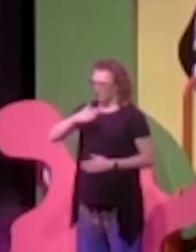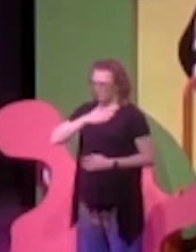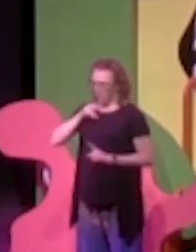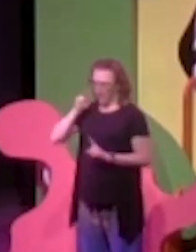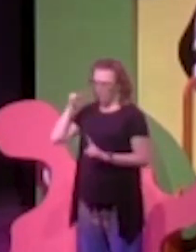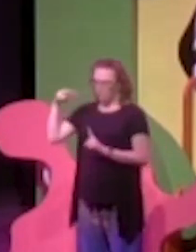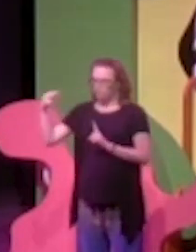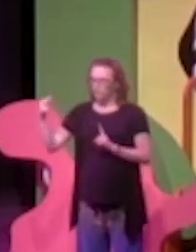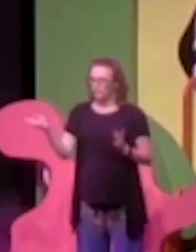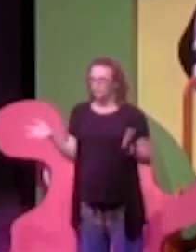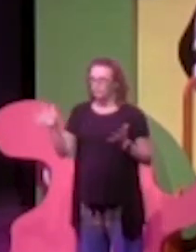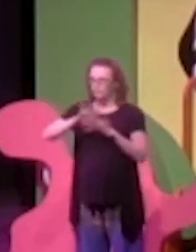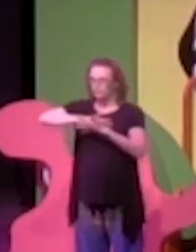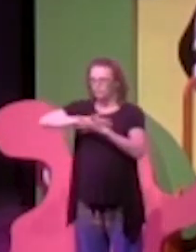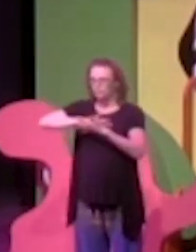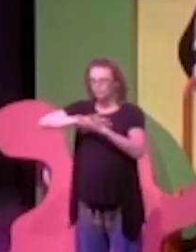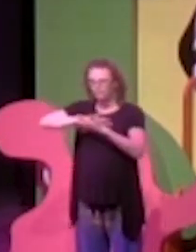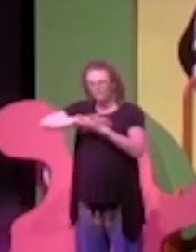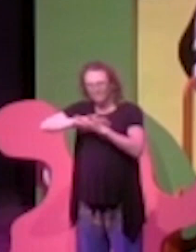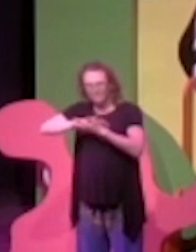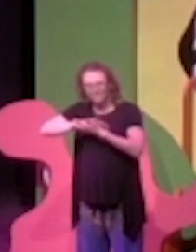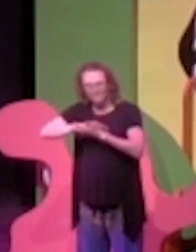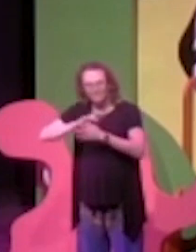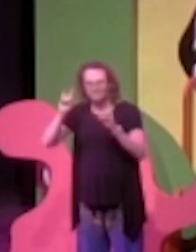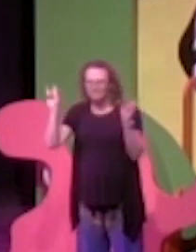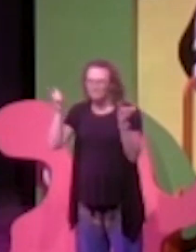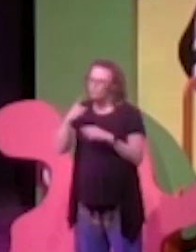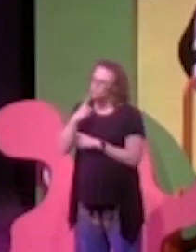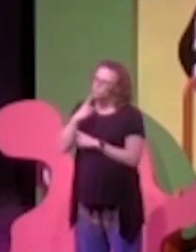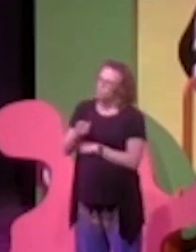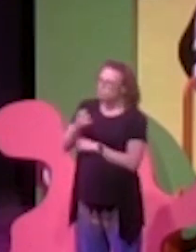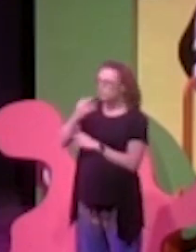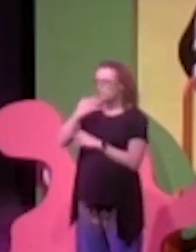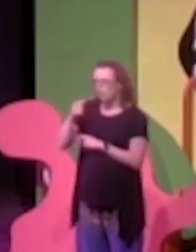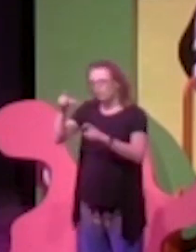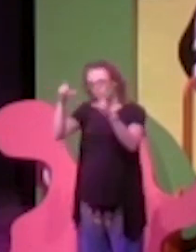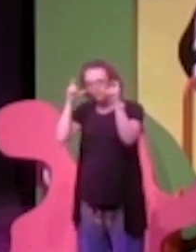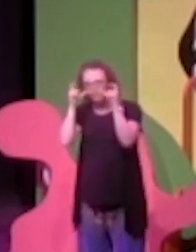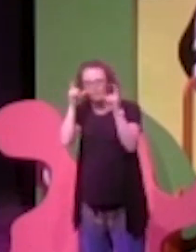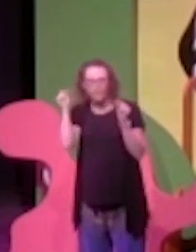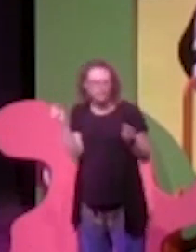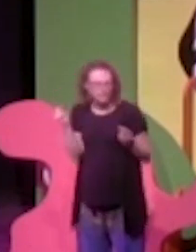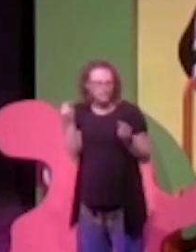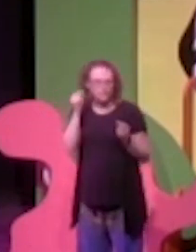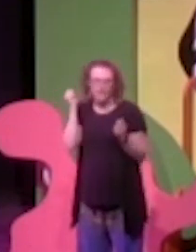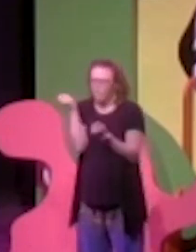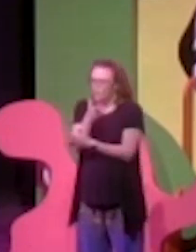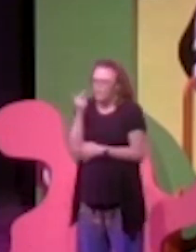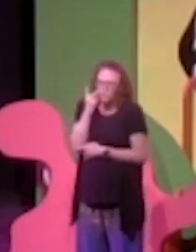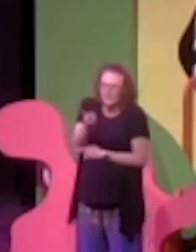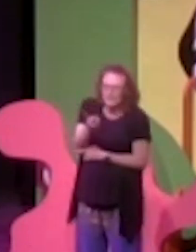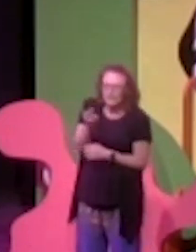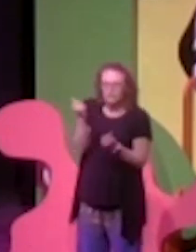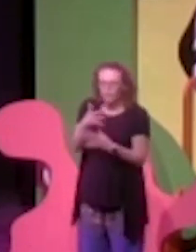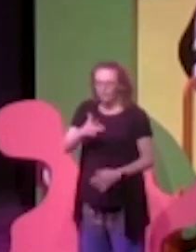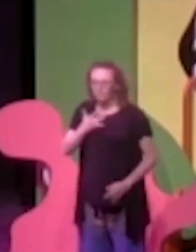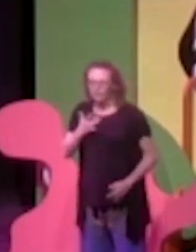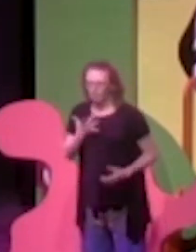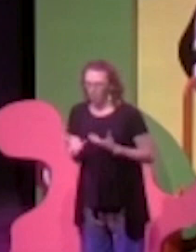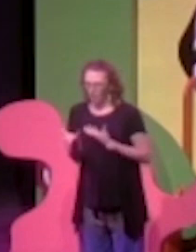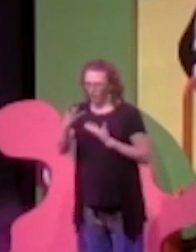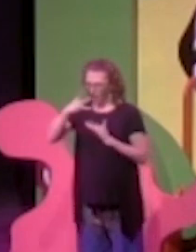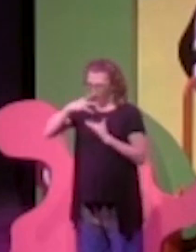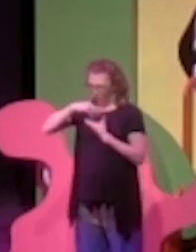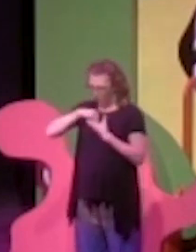right, that colors everything that you do, everything that you see, everything that you internalize,